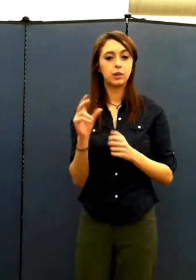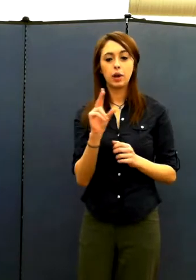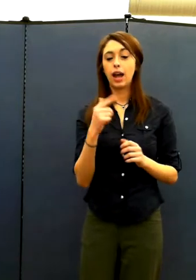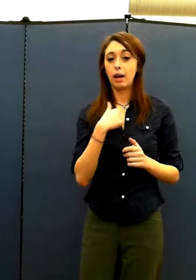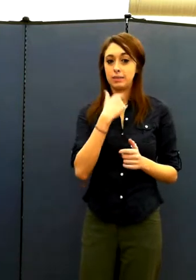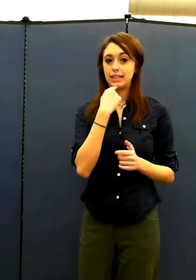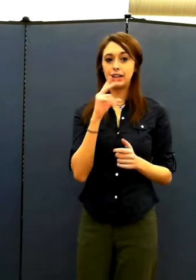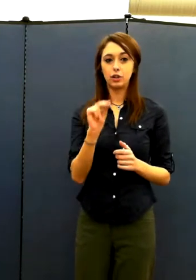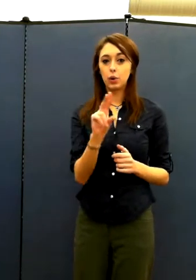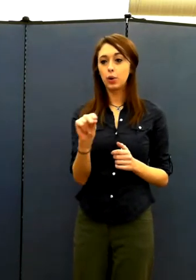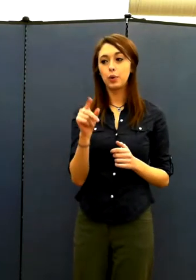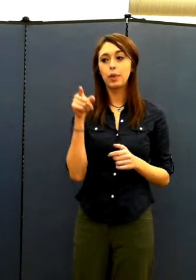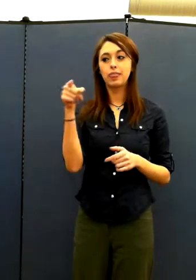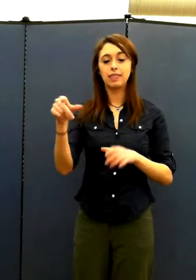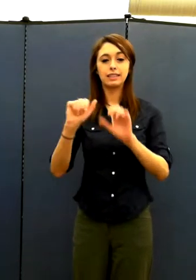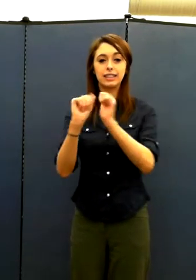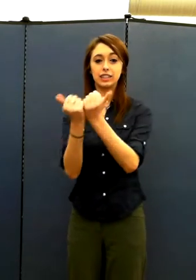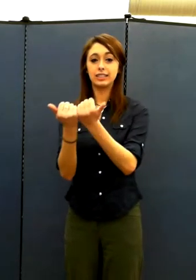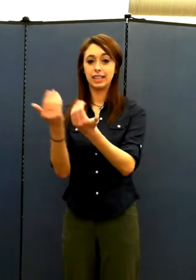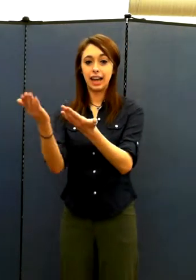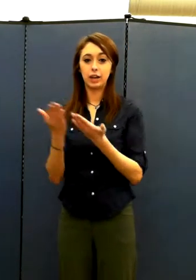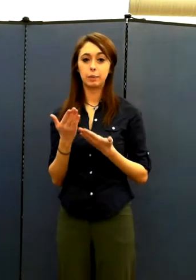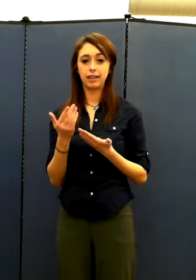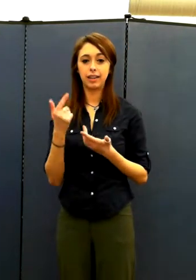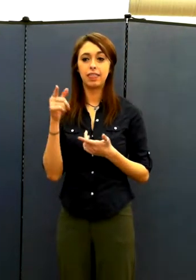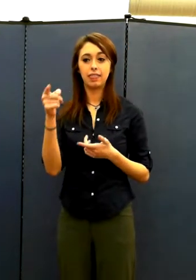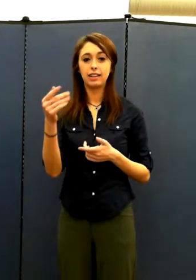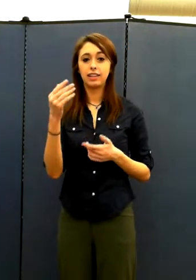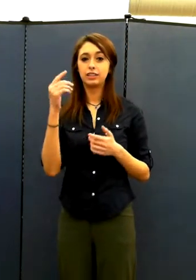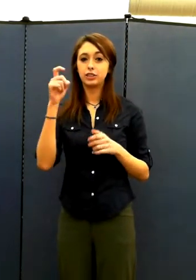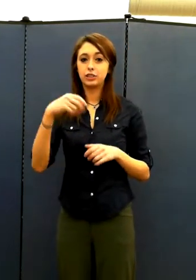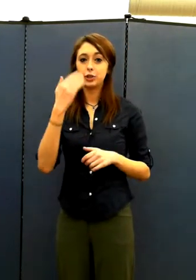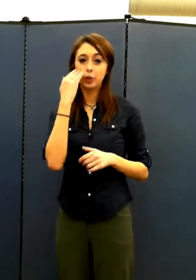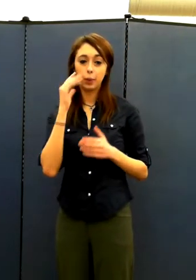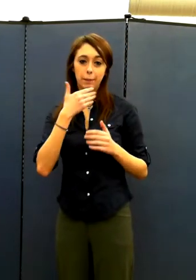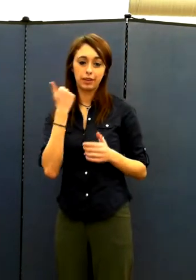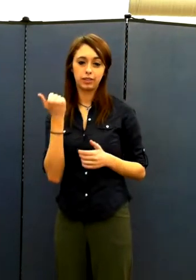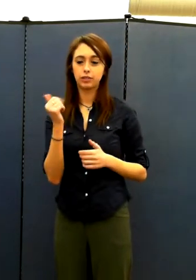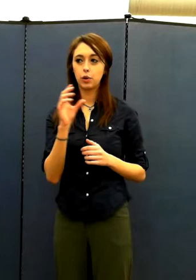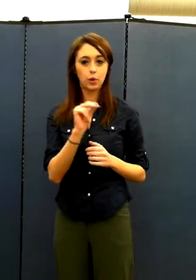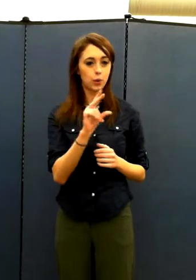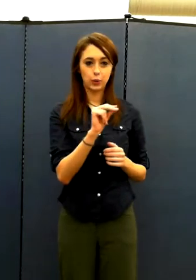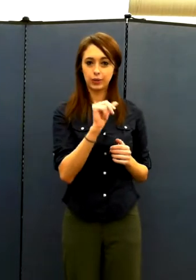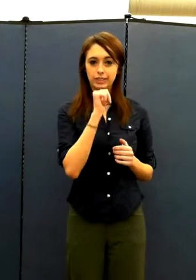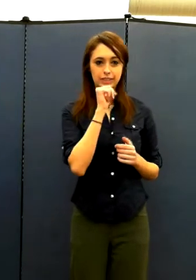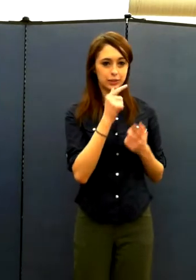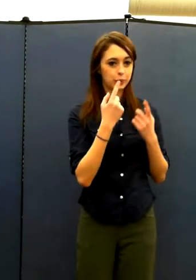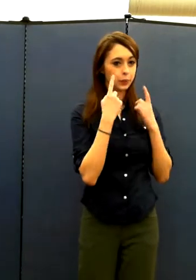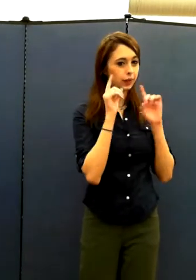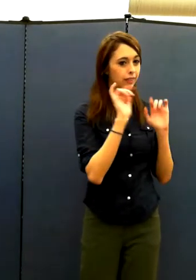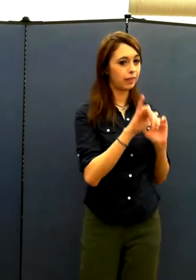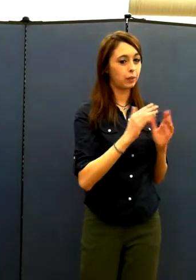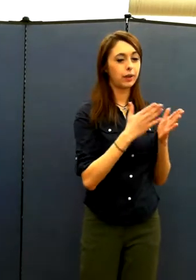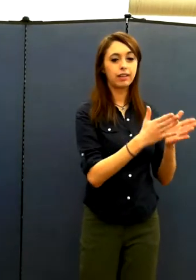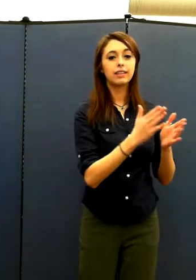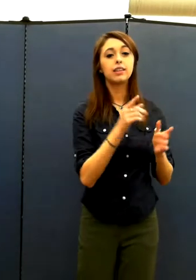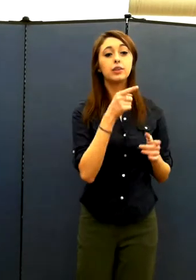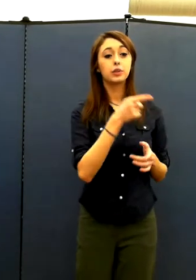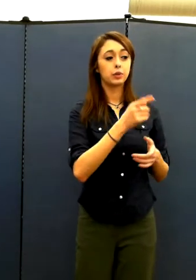hired me, so they should have known better. No, that's not how it works because you are an independent contractor. which means that you